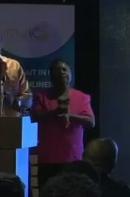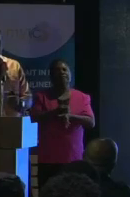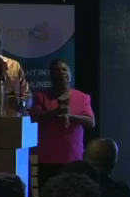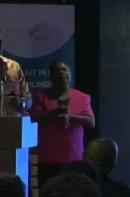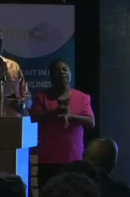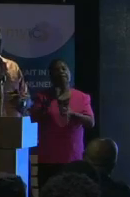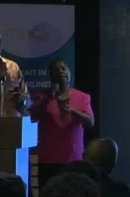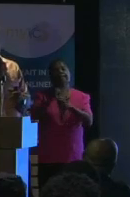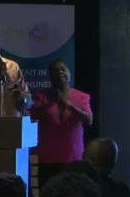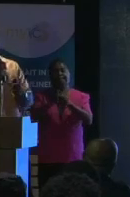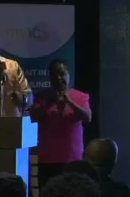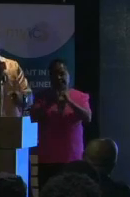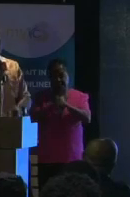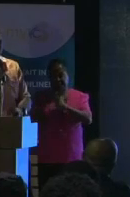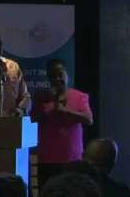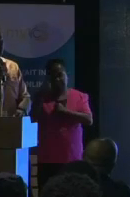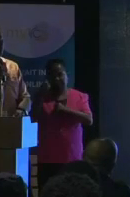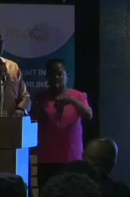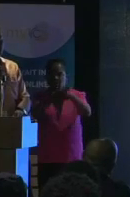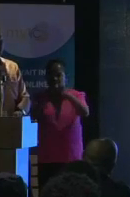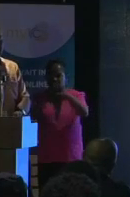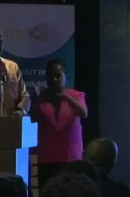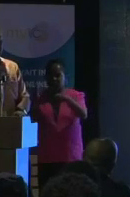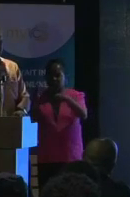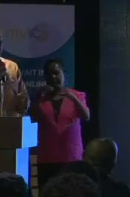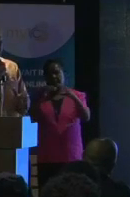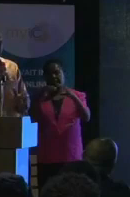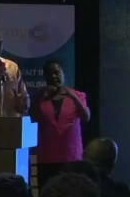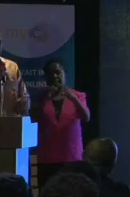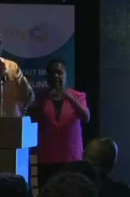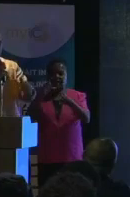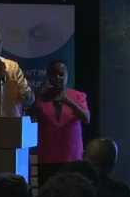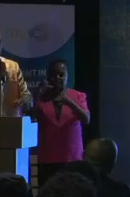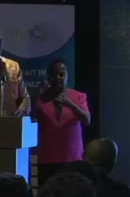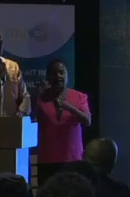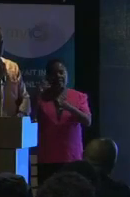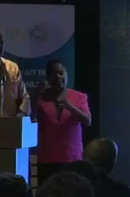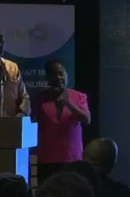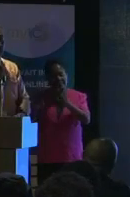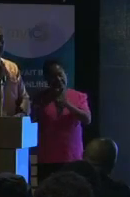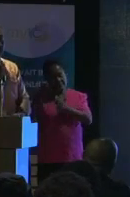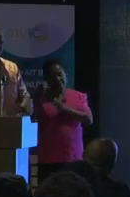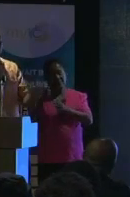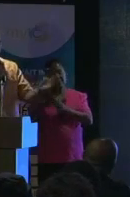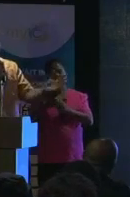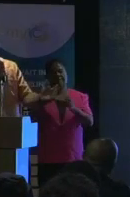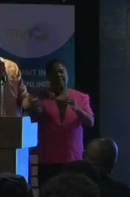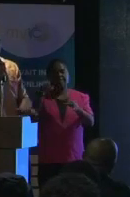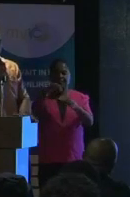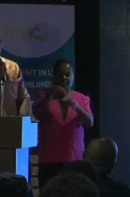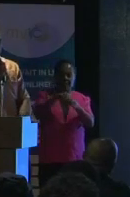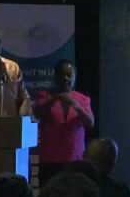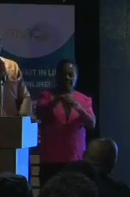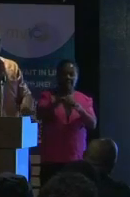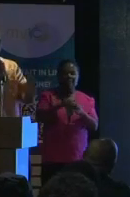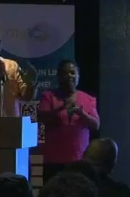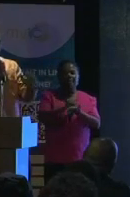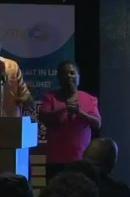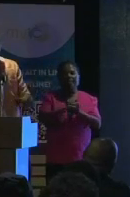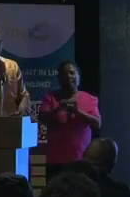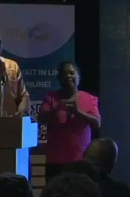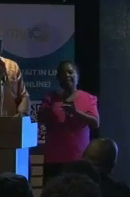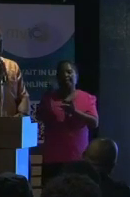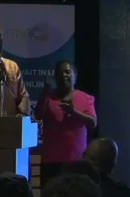the companies will tell them you go and open a bank account. So your first pay will go to that account. You go to number one super, go